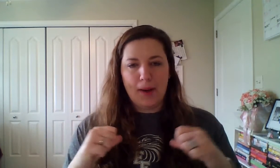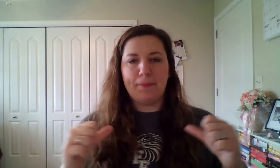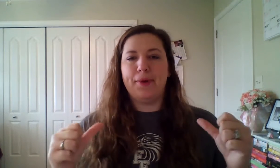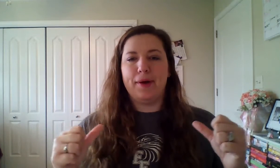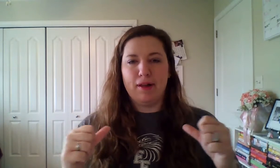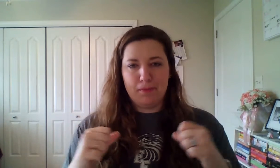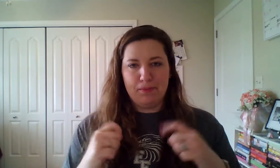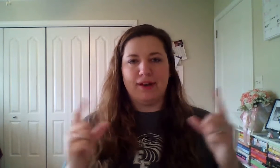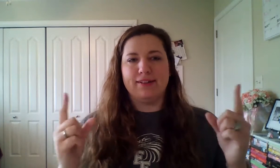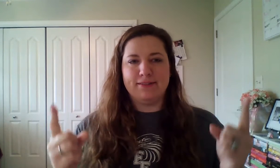Up, P,